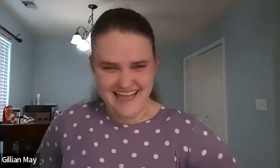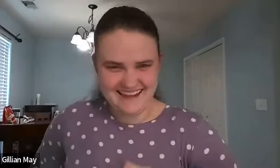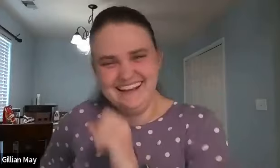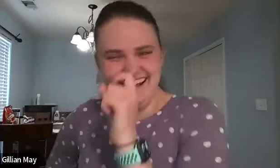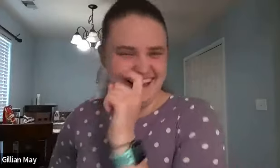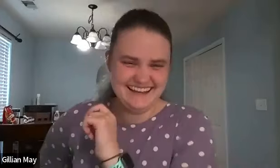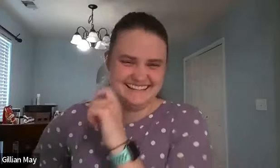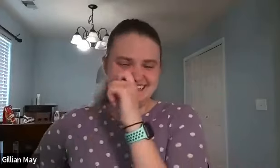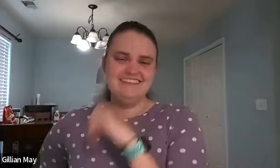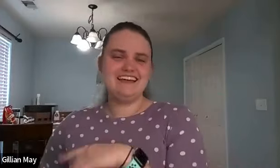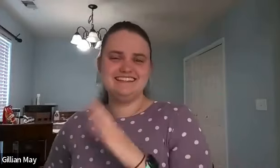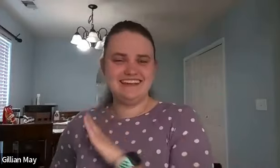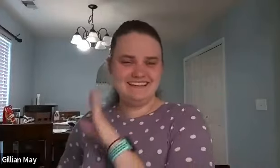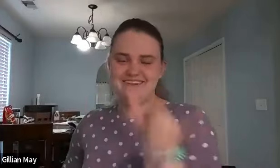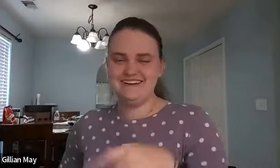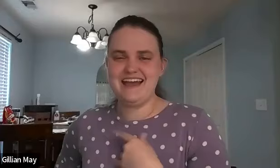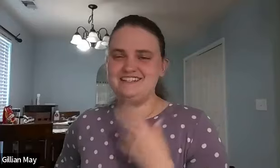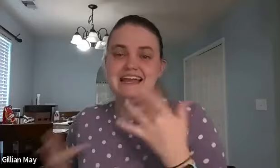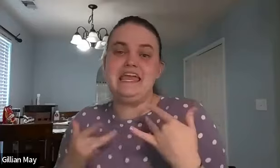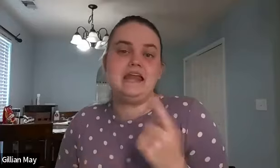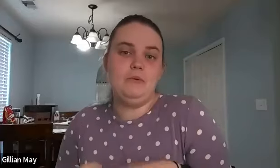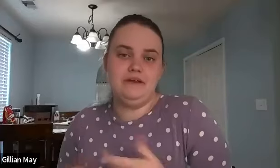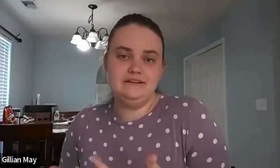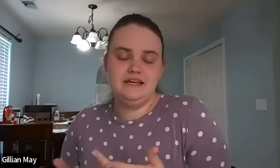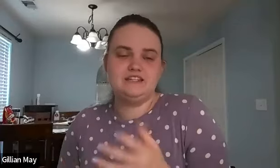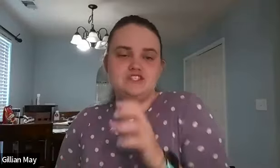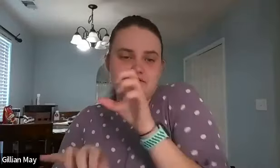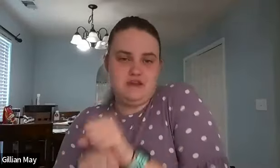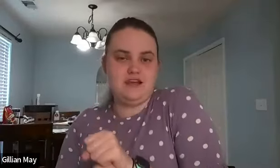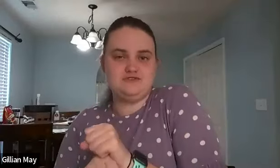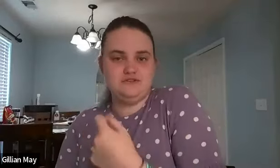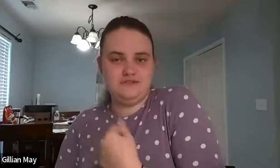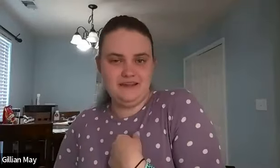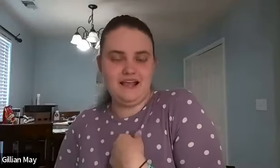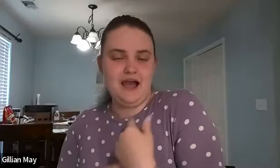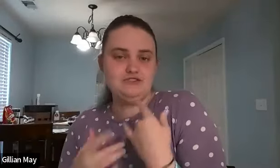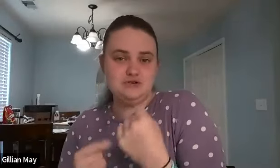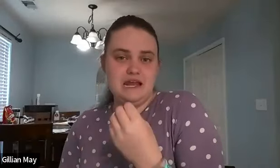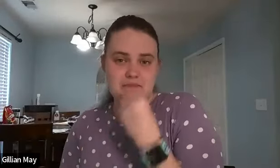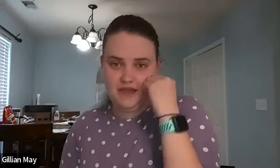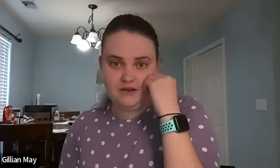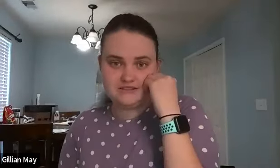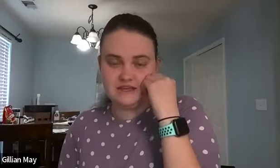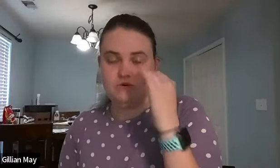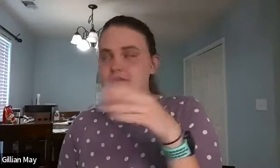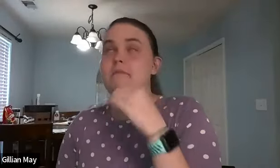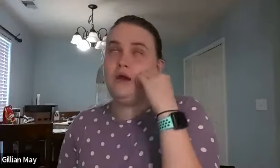glad. That is like I can't help it. It's so natural for me. Like I'll do it at my house, like at my home